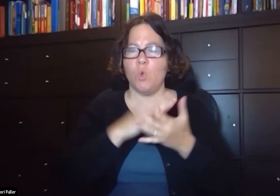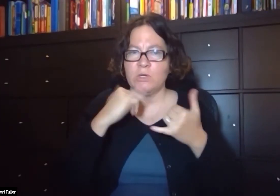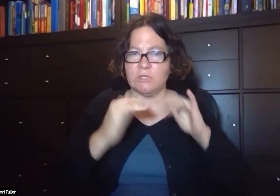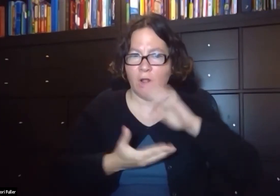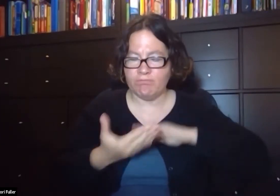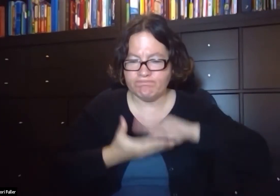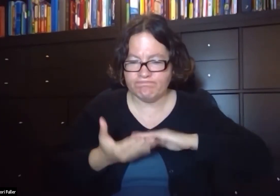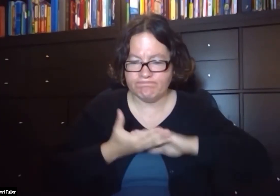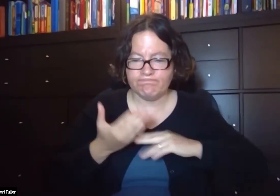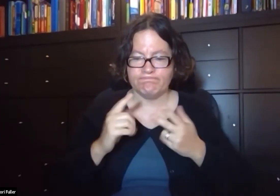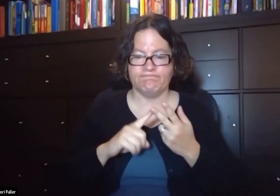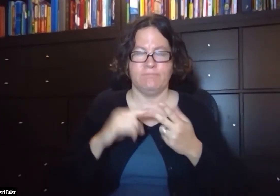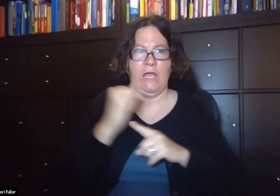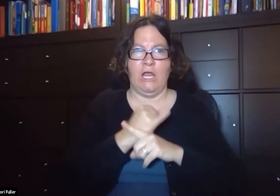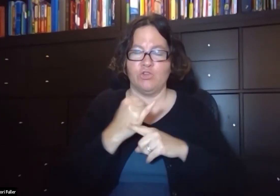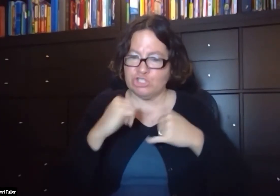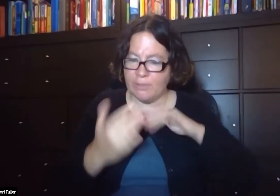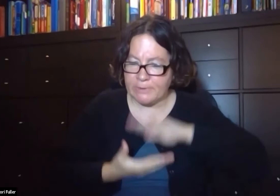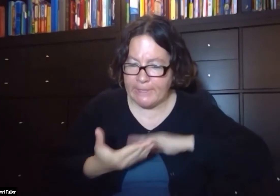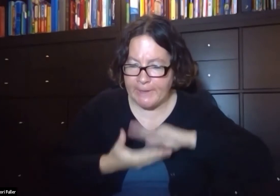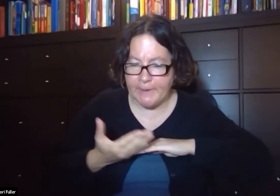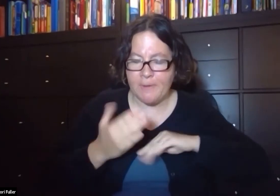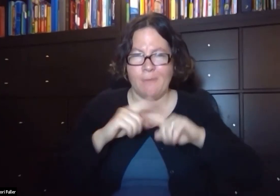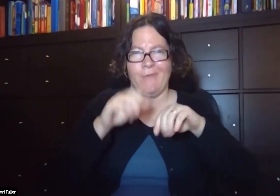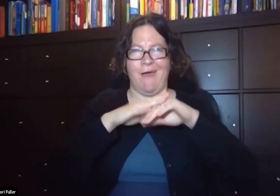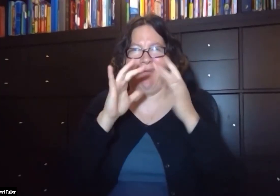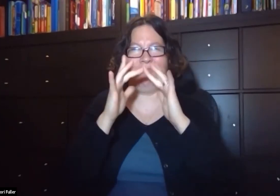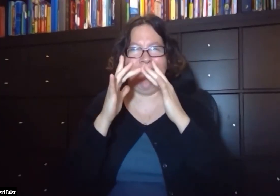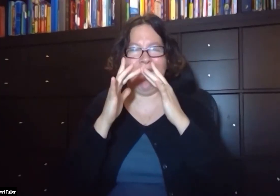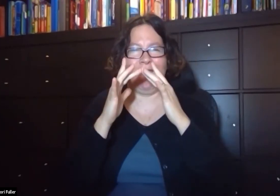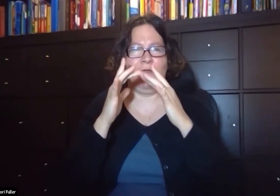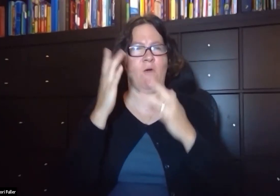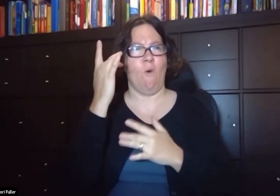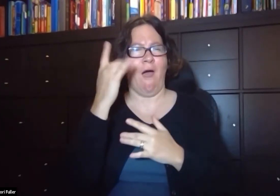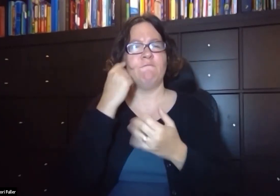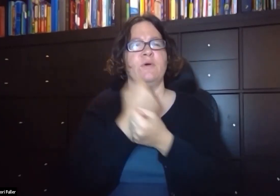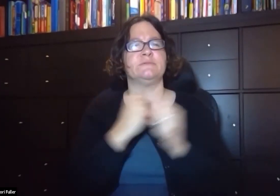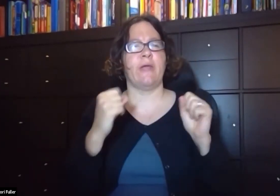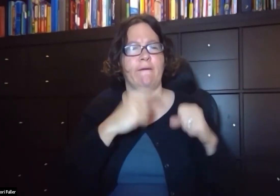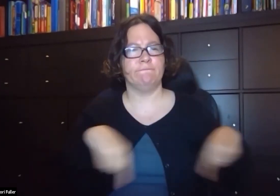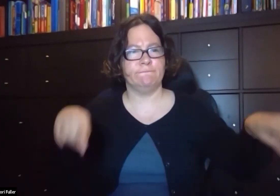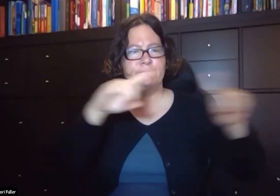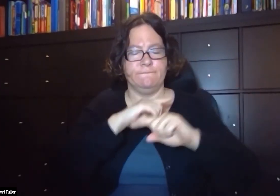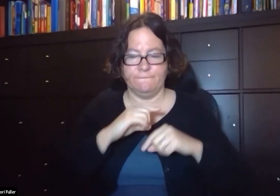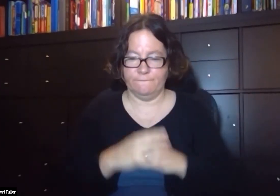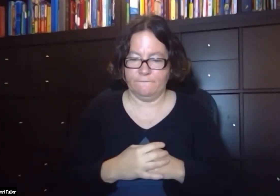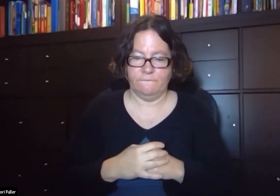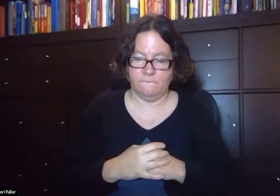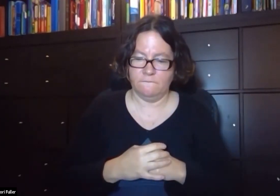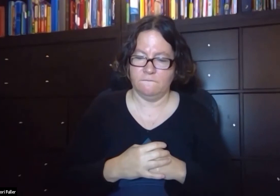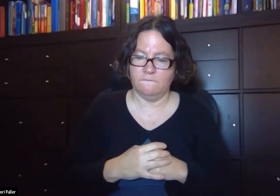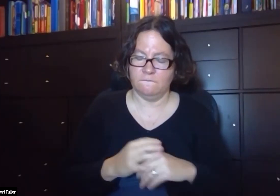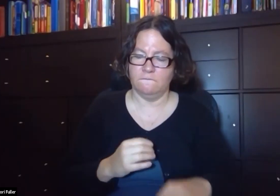children at home with me, I was still going to school and my internship was still